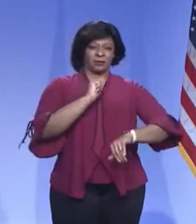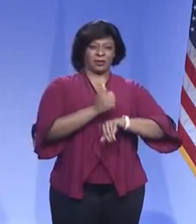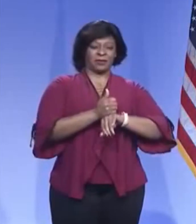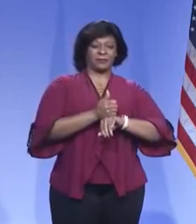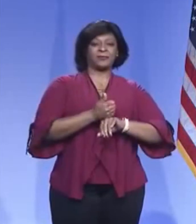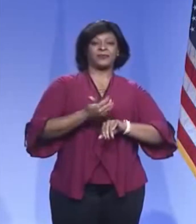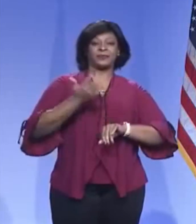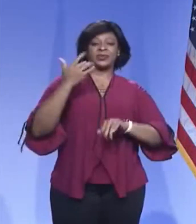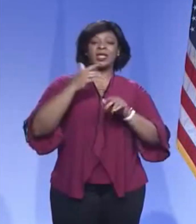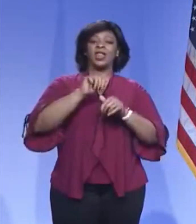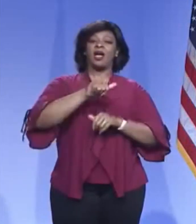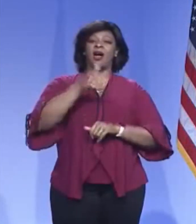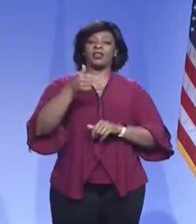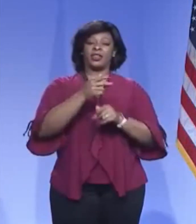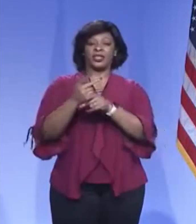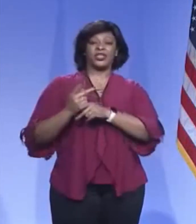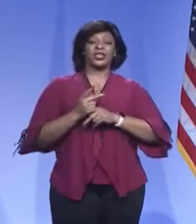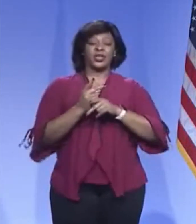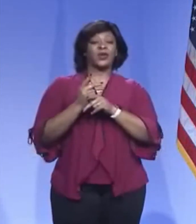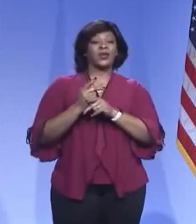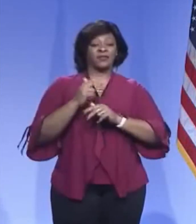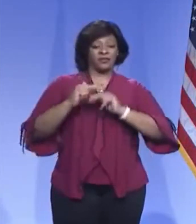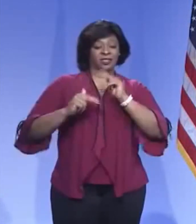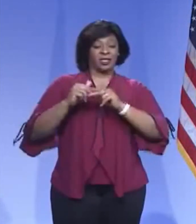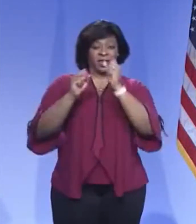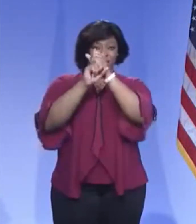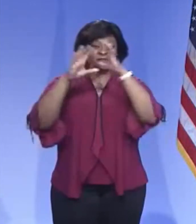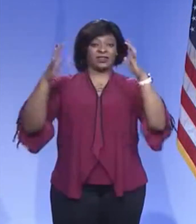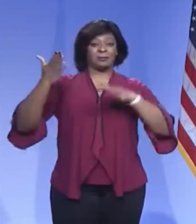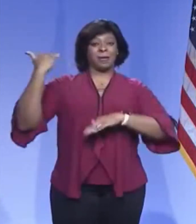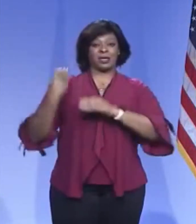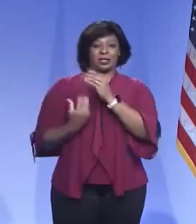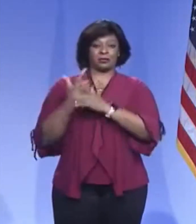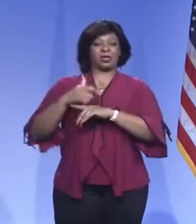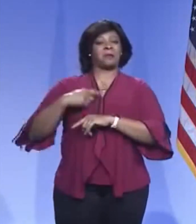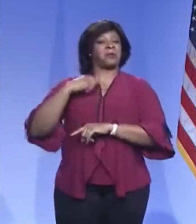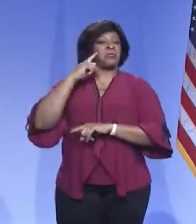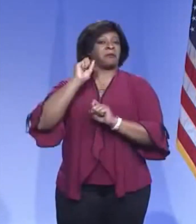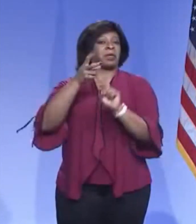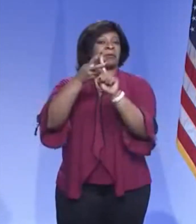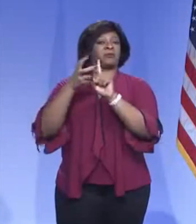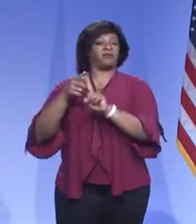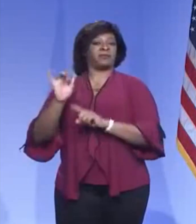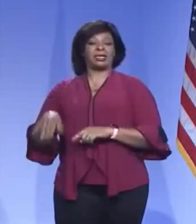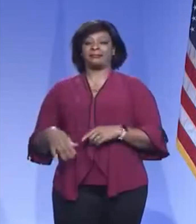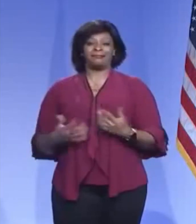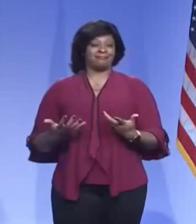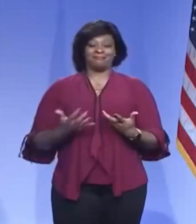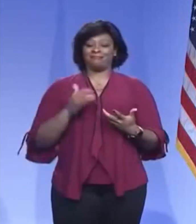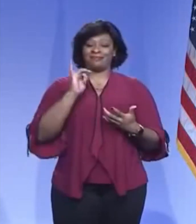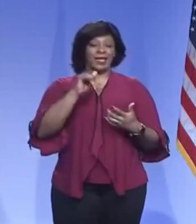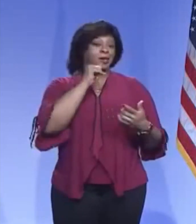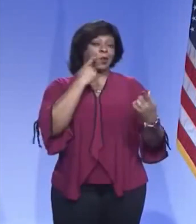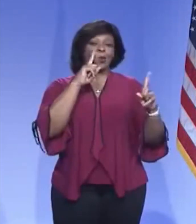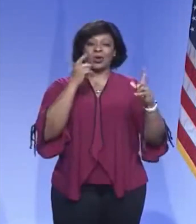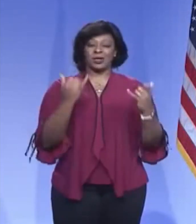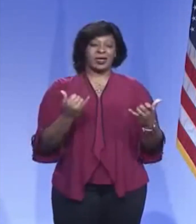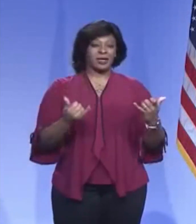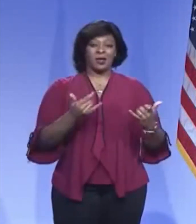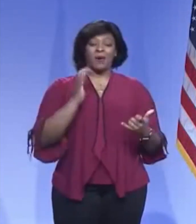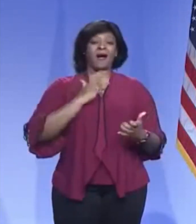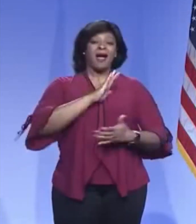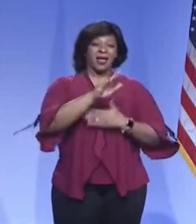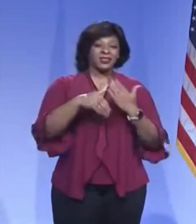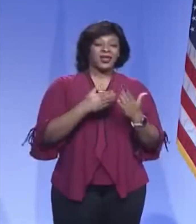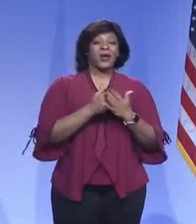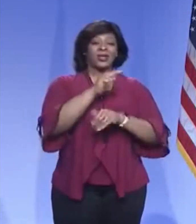the alternate care facility was envisioned way back in the spring. Unfortunately, that model is not going to work for us now because our